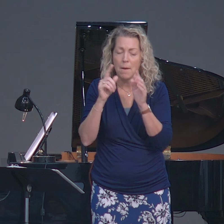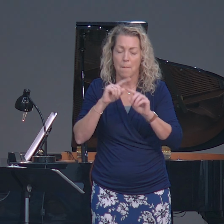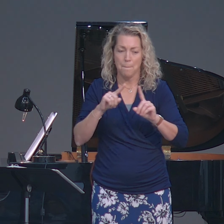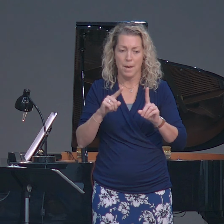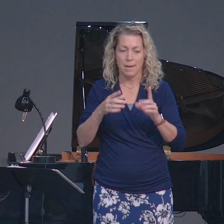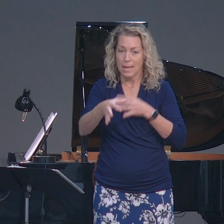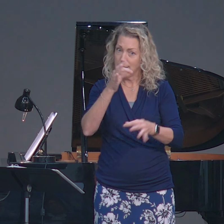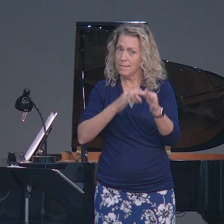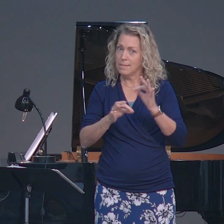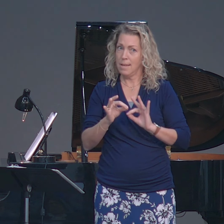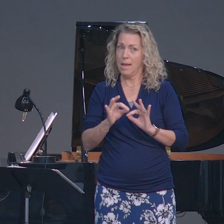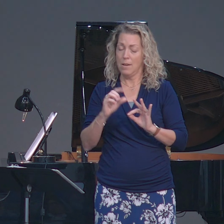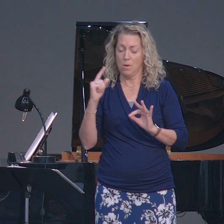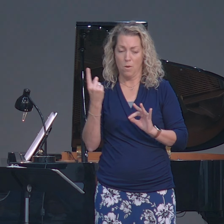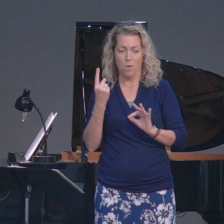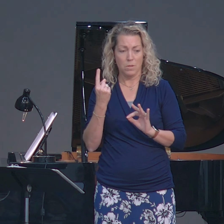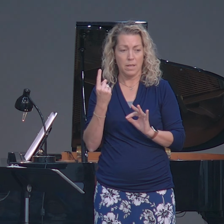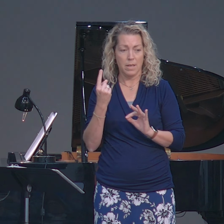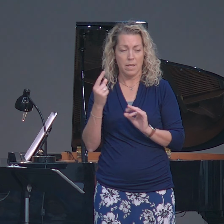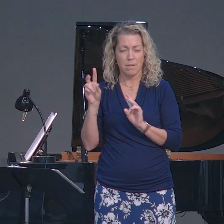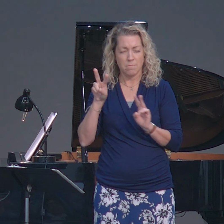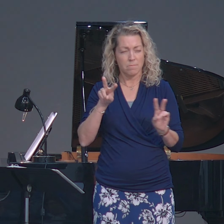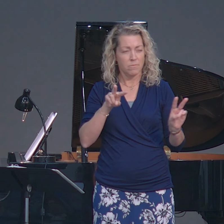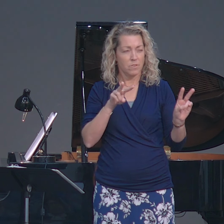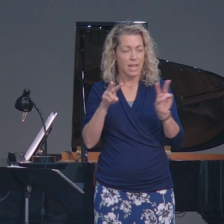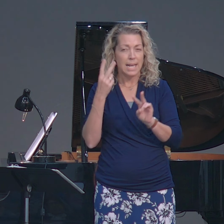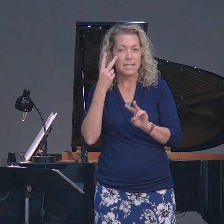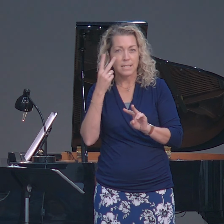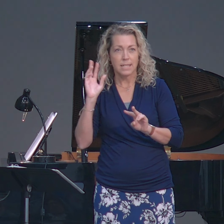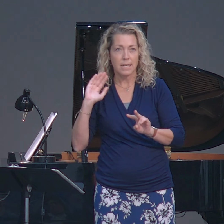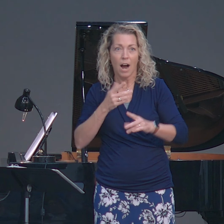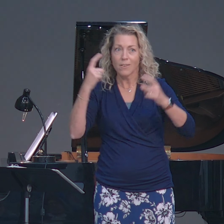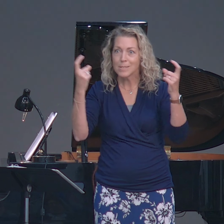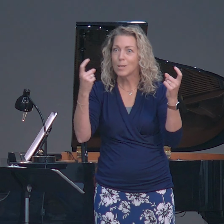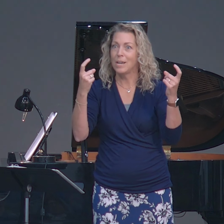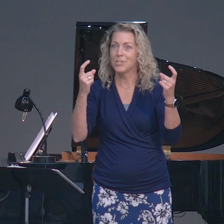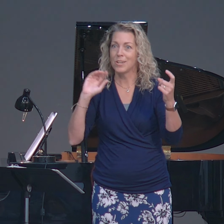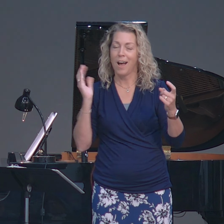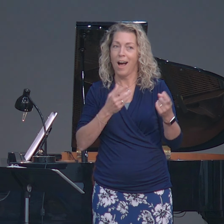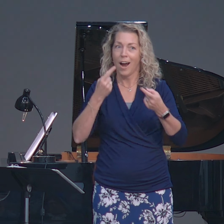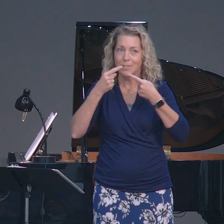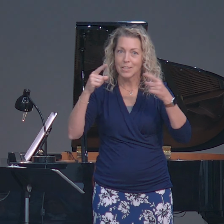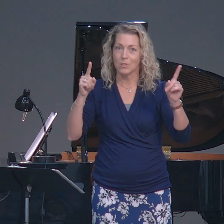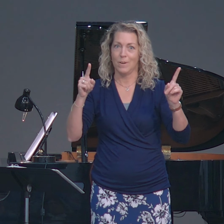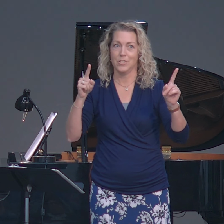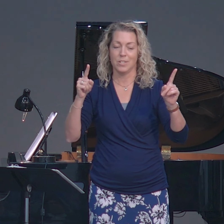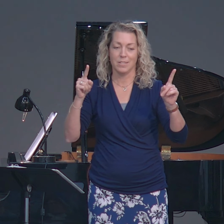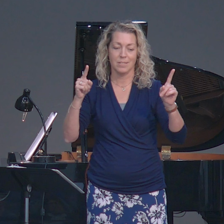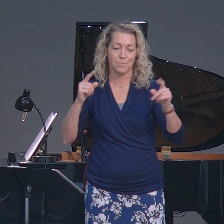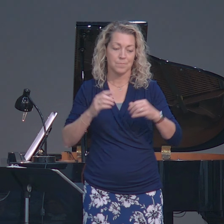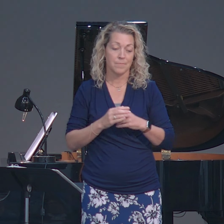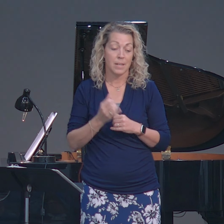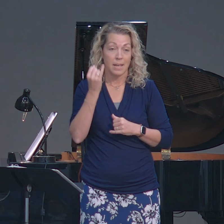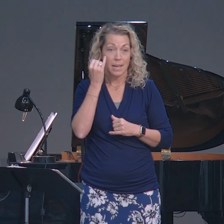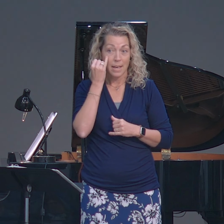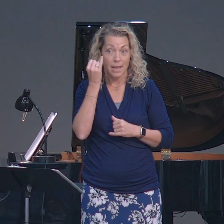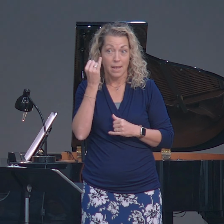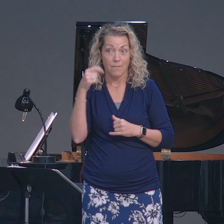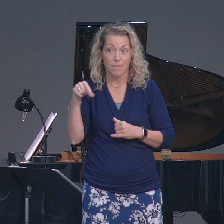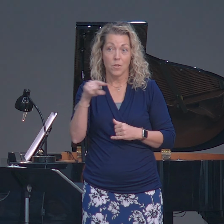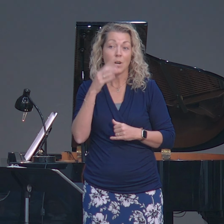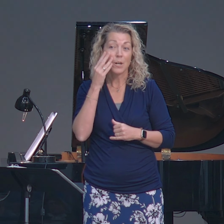you respectfully observe our celebration and our declaration of faith. Now, if you're under church discipline,